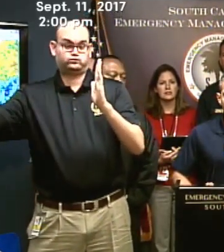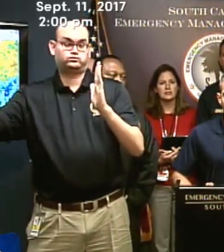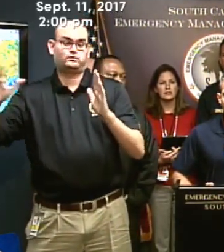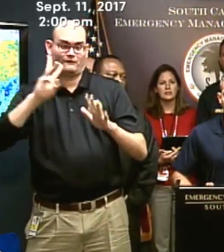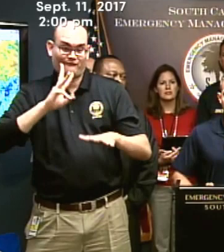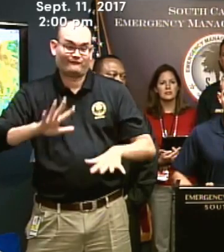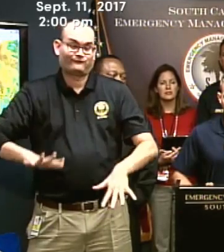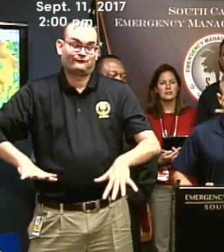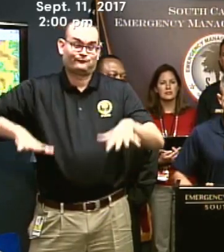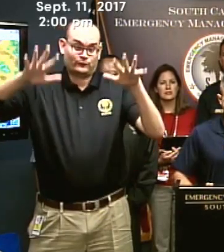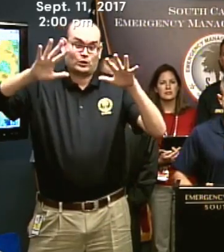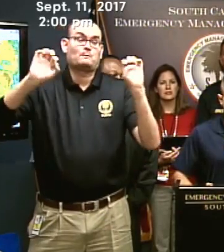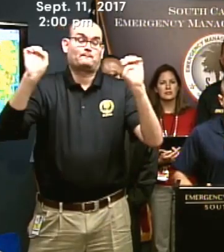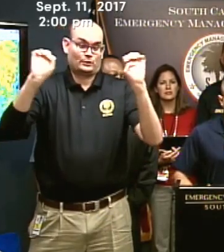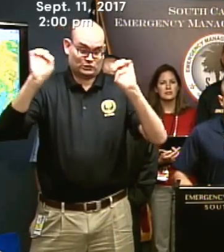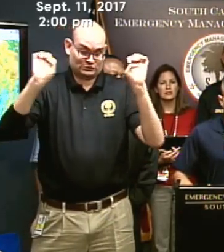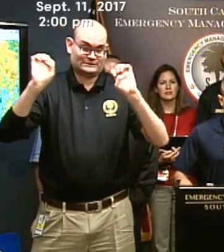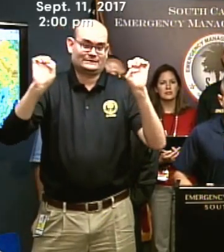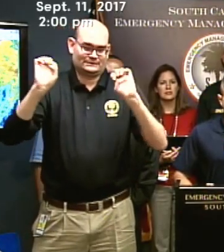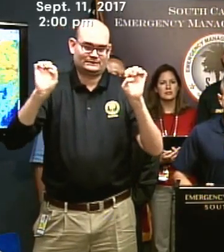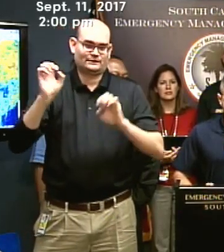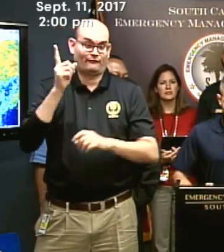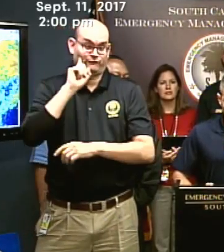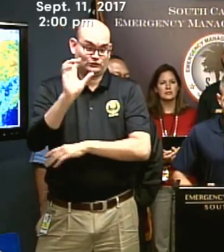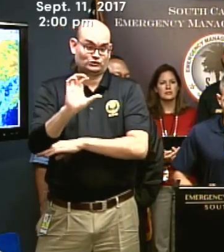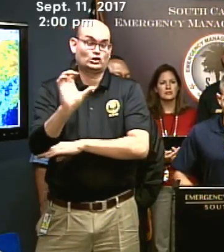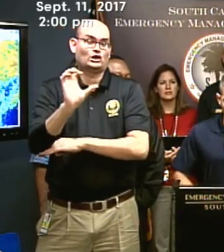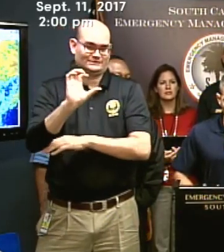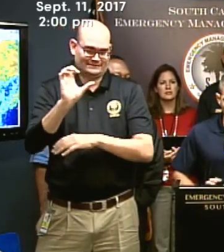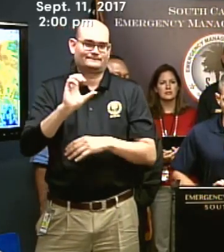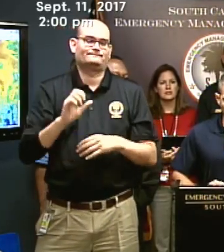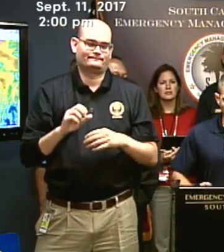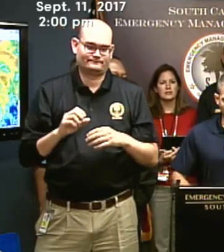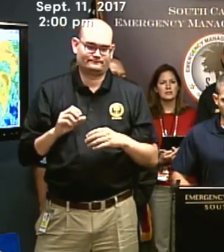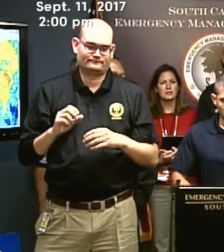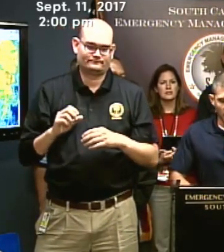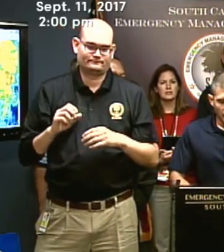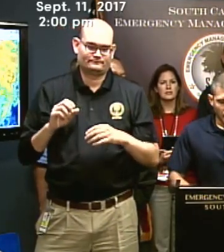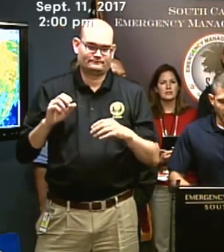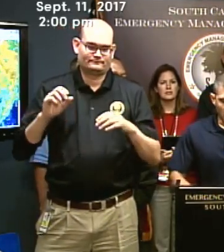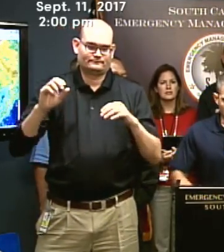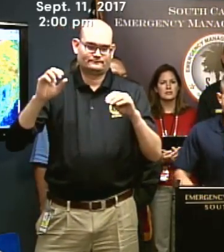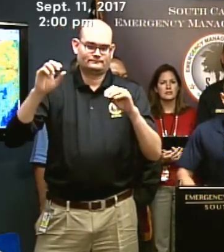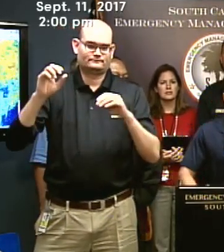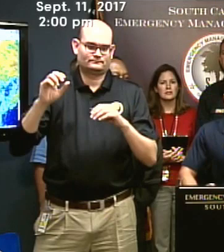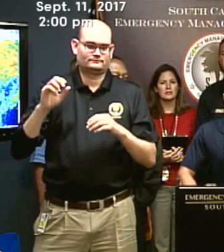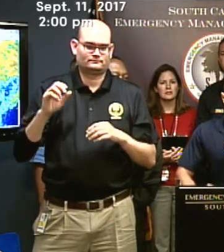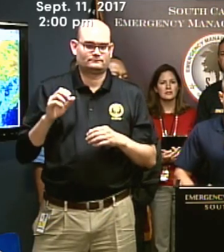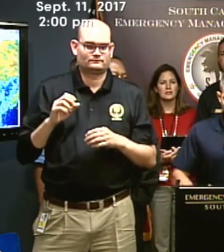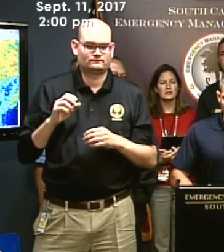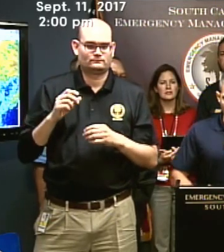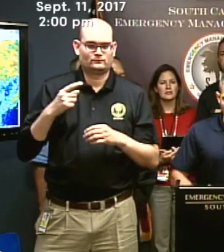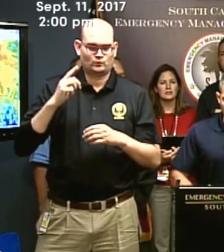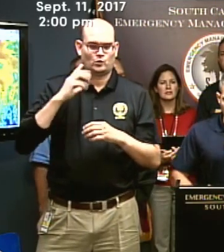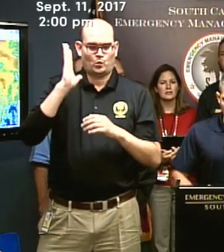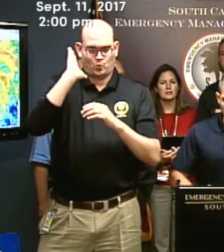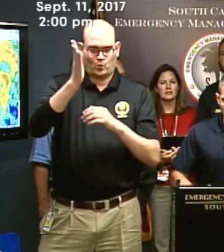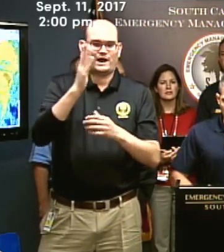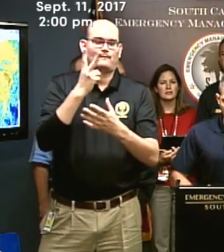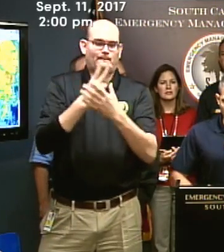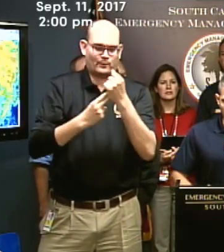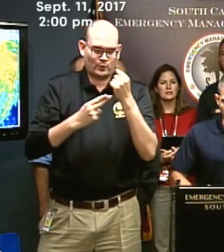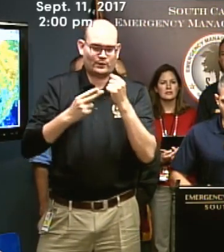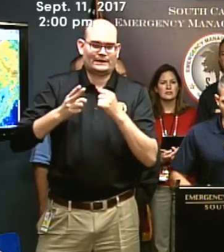right now for the Charleston area. Widespread flooding has been reported in some areas. The combination of extremely high